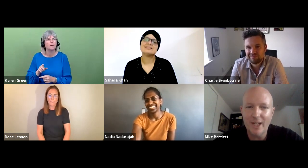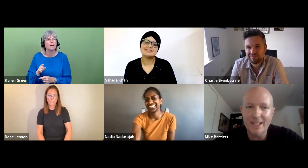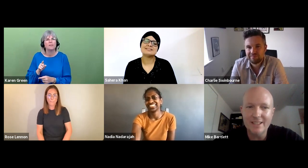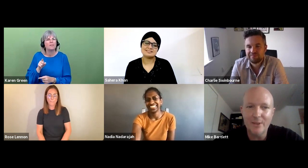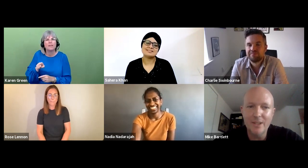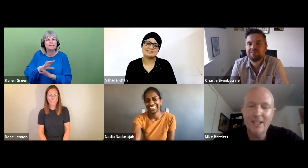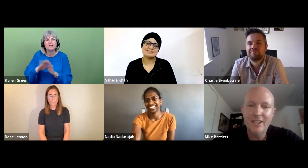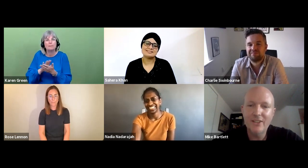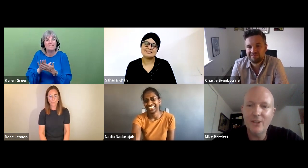great. So